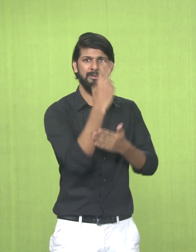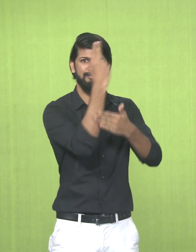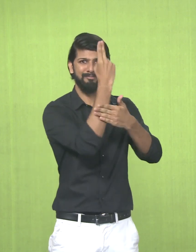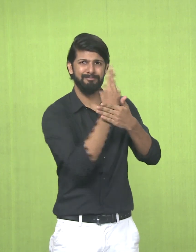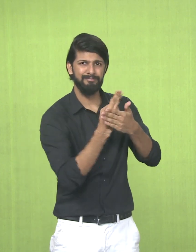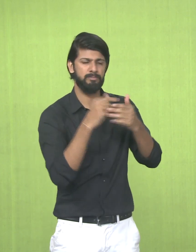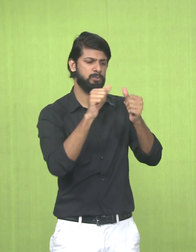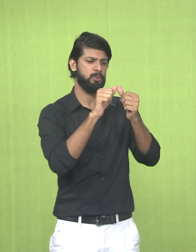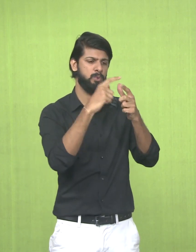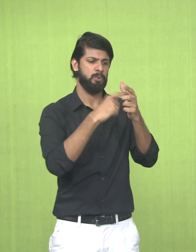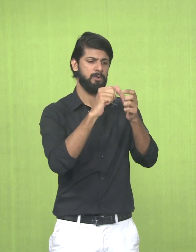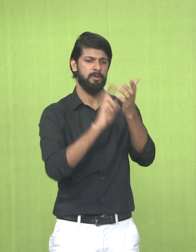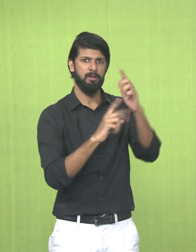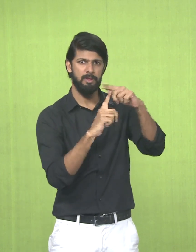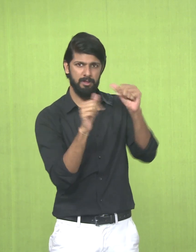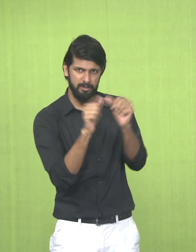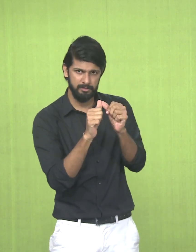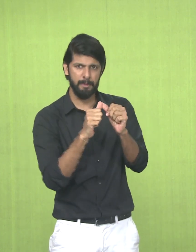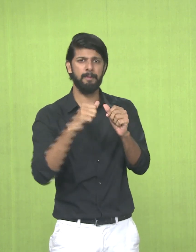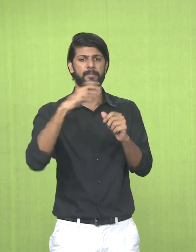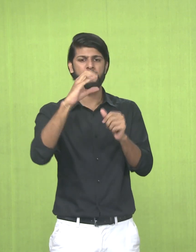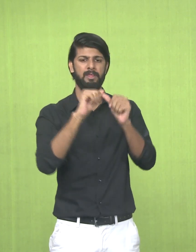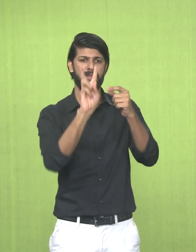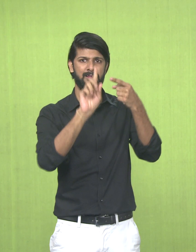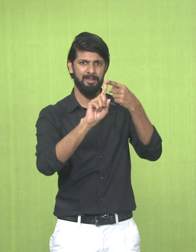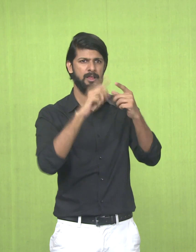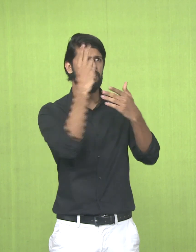Then we will focus on the 3 Ajanta cave paintings.